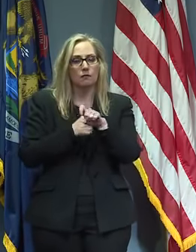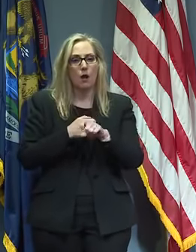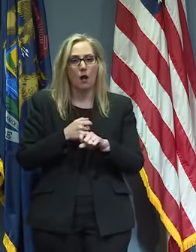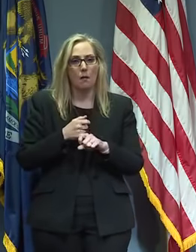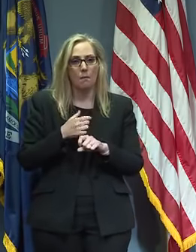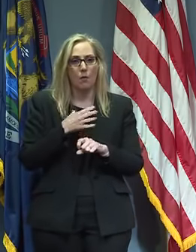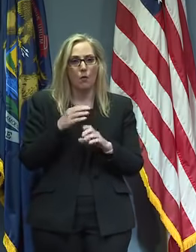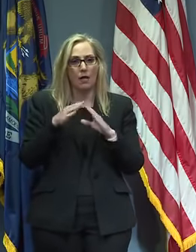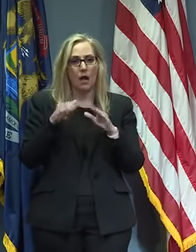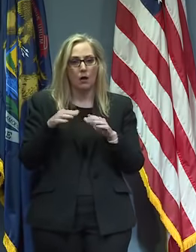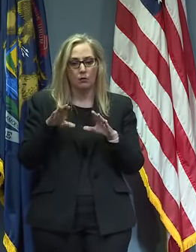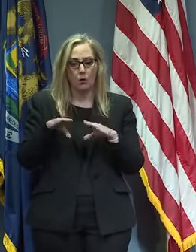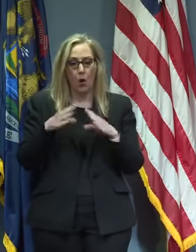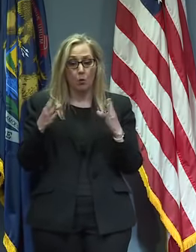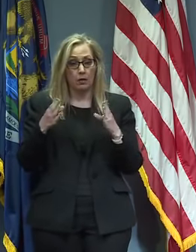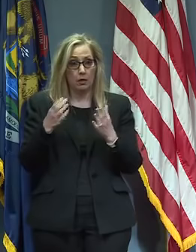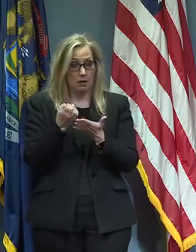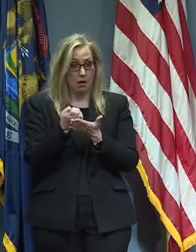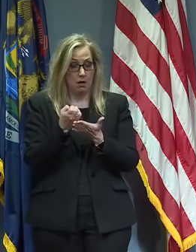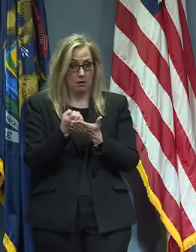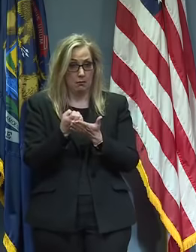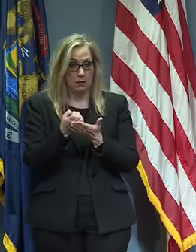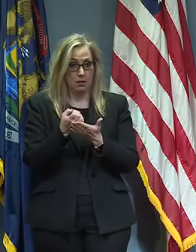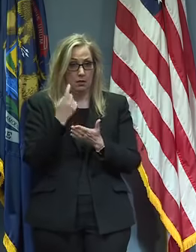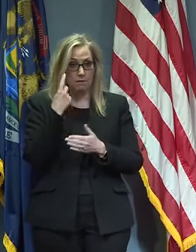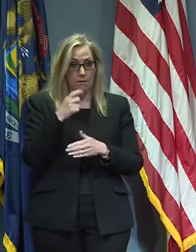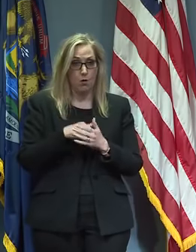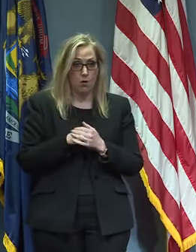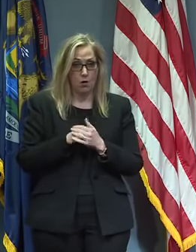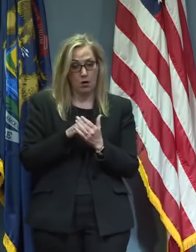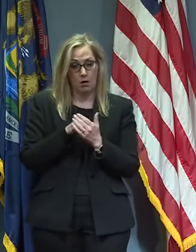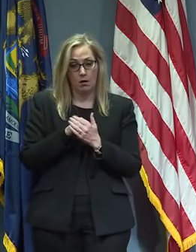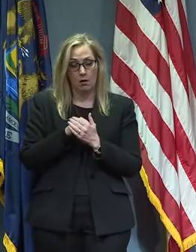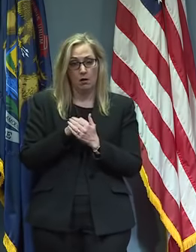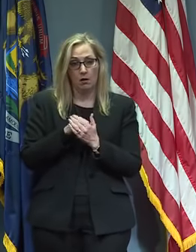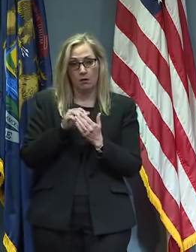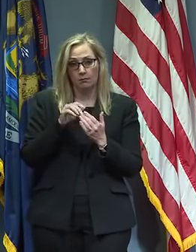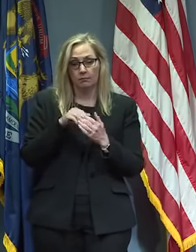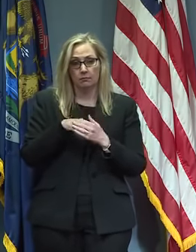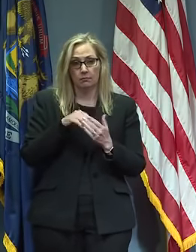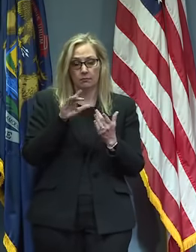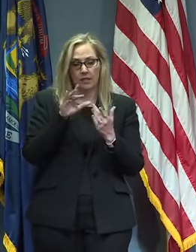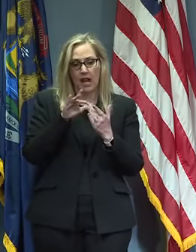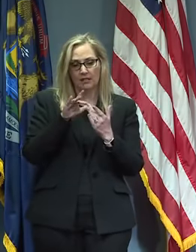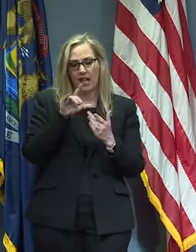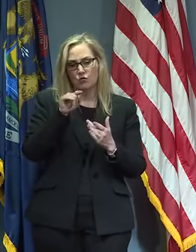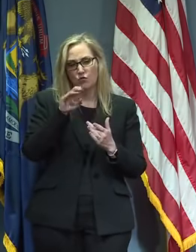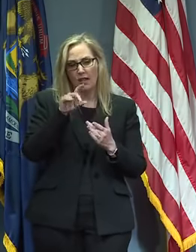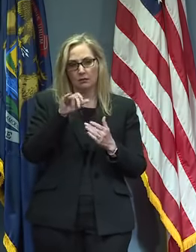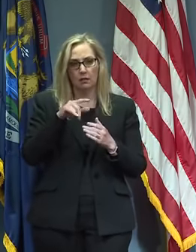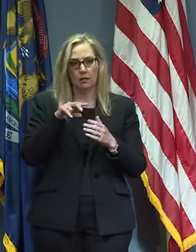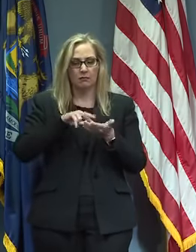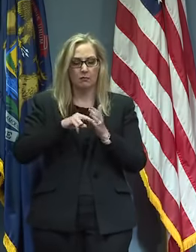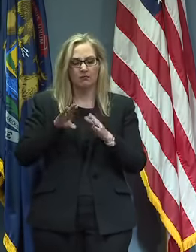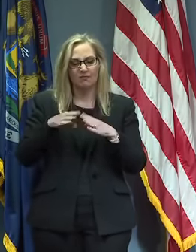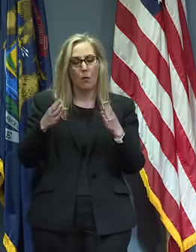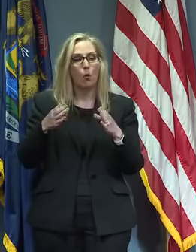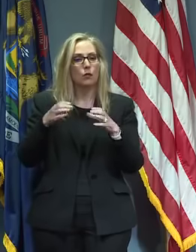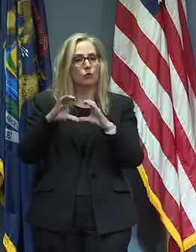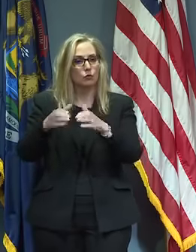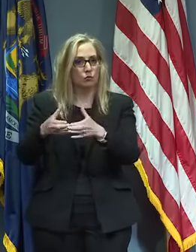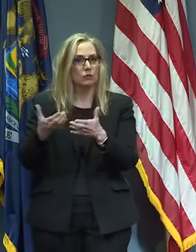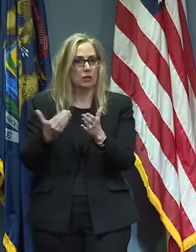on reopening the economy as well as contact tracing and providing PPE? Yeah, we had a